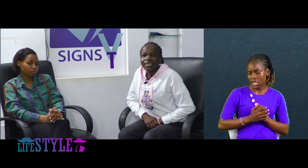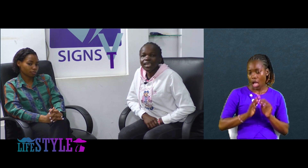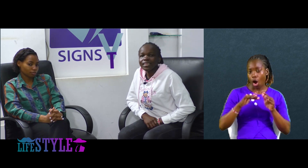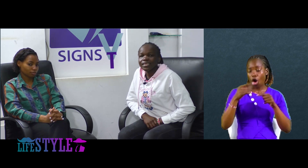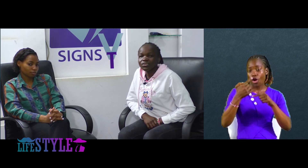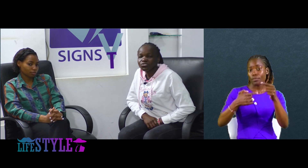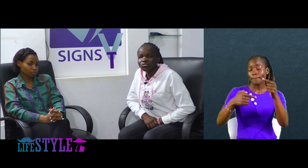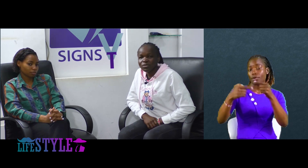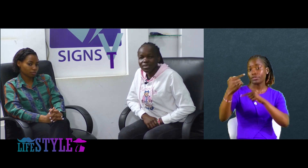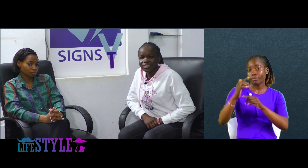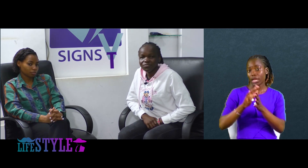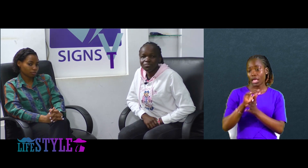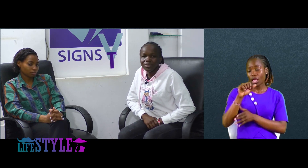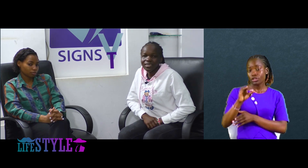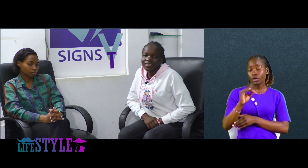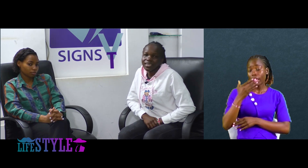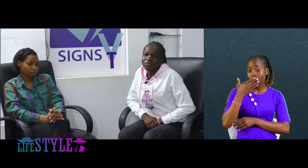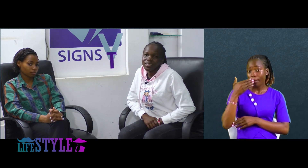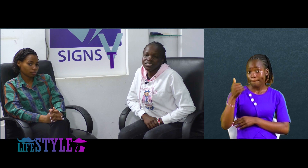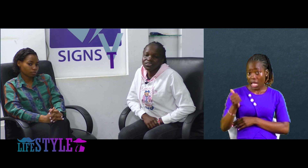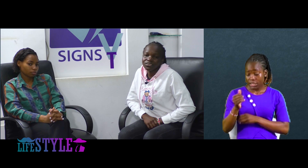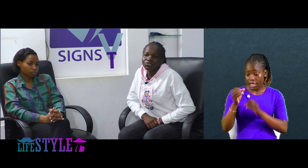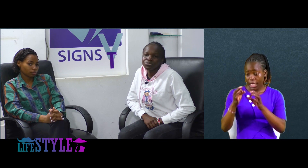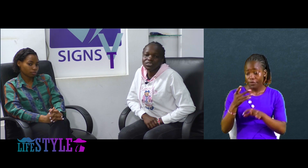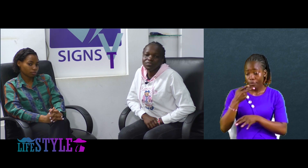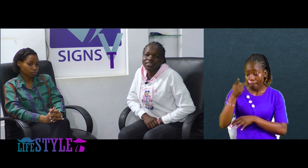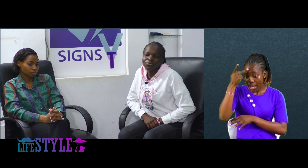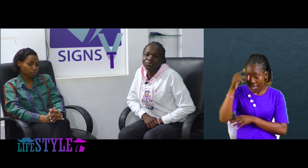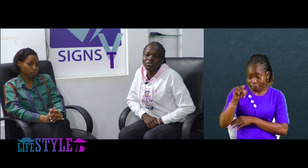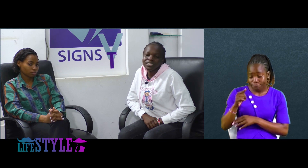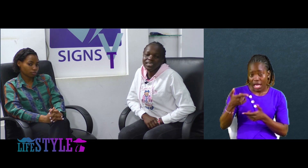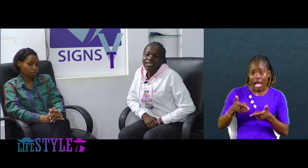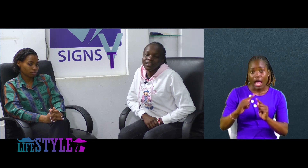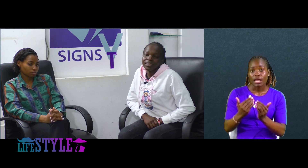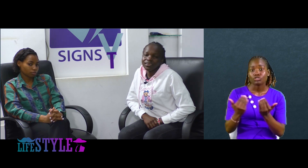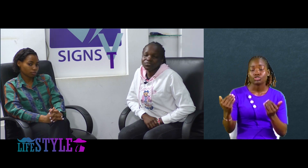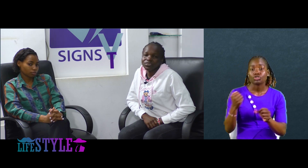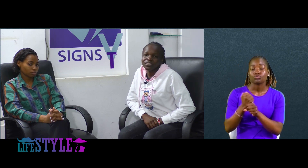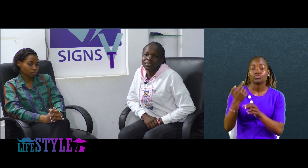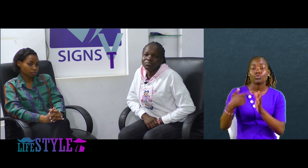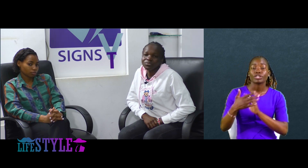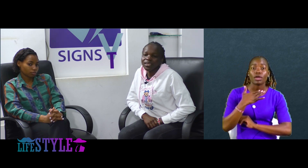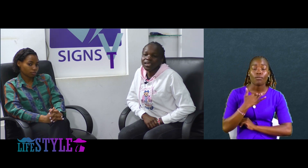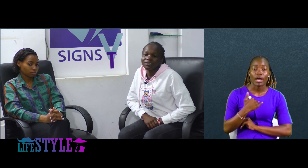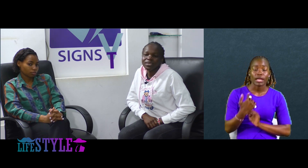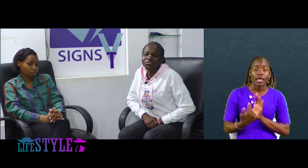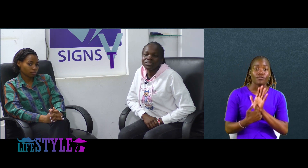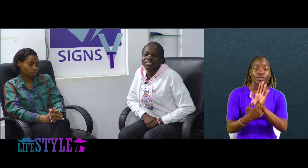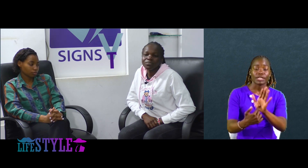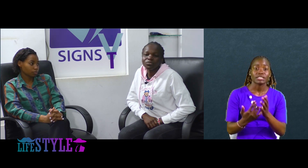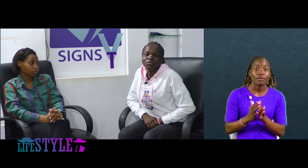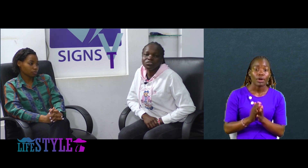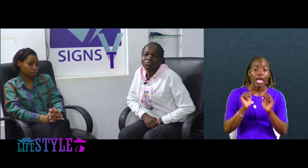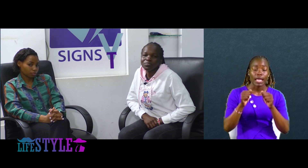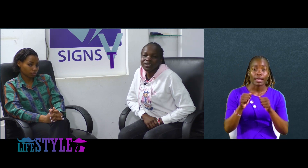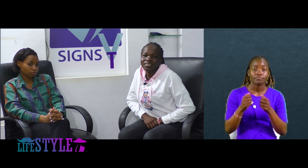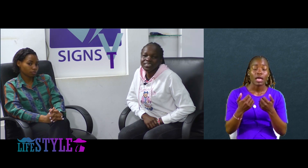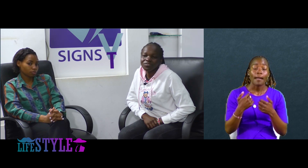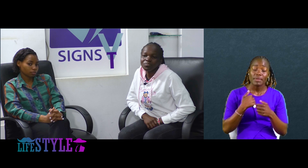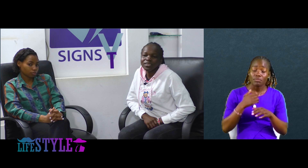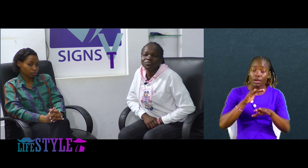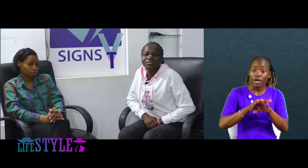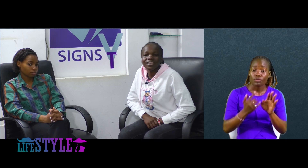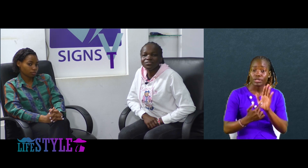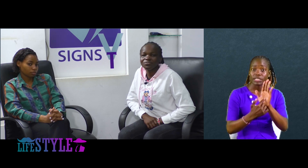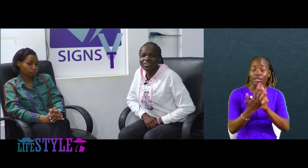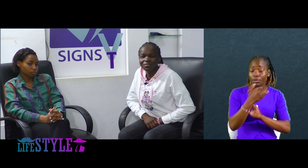So I think it will be best if the parents allowed their children do whatever they want. Like, for example, I can be a good example because my parents